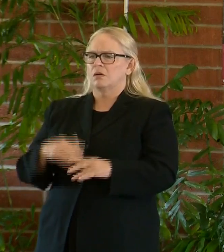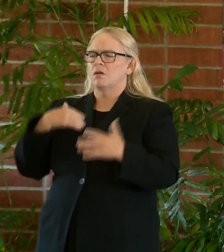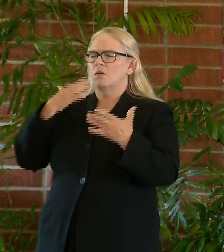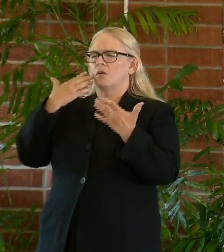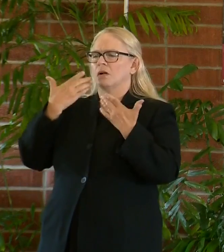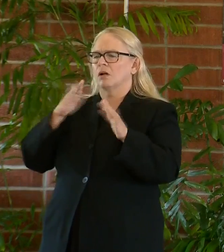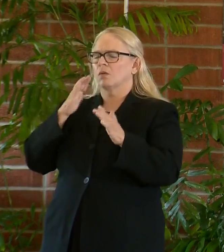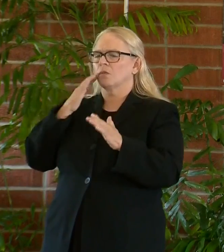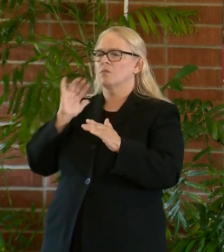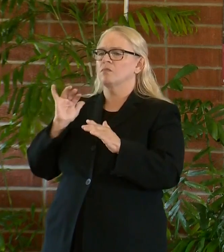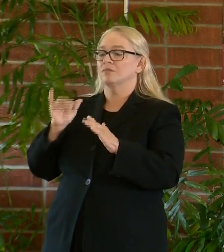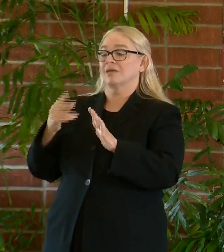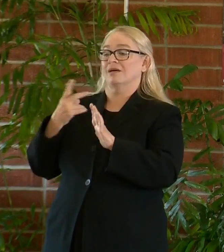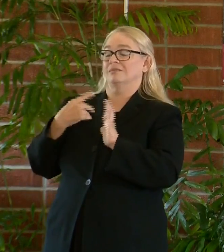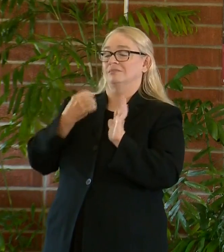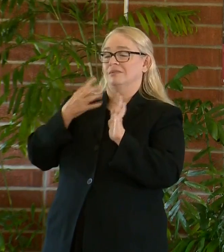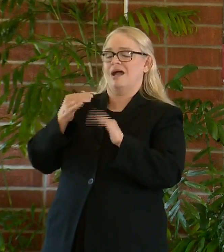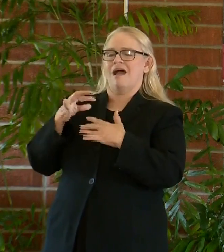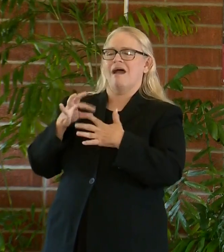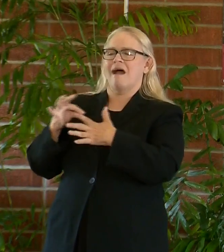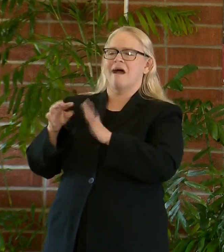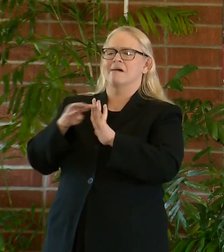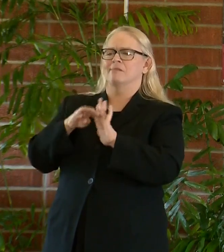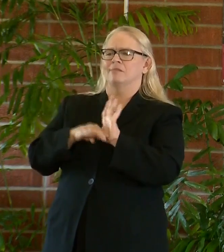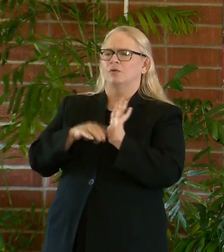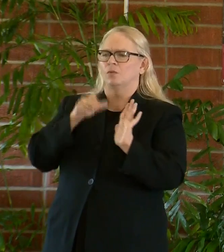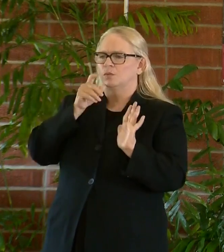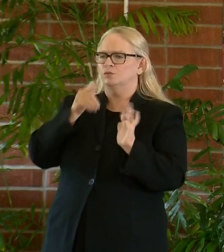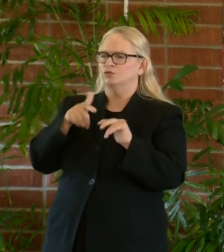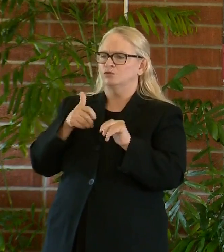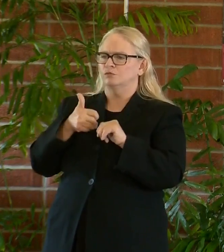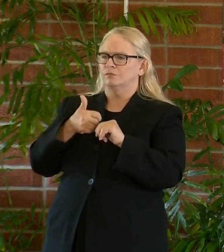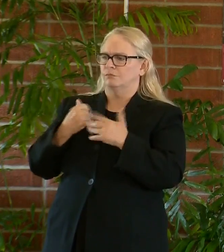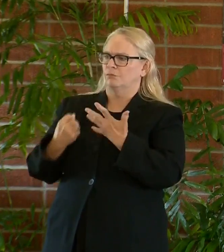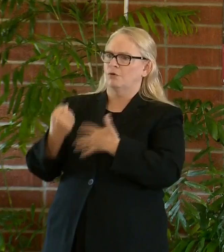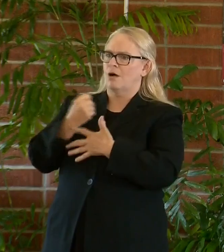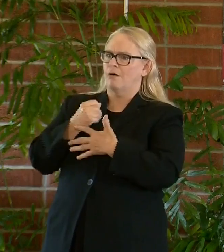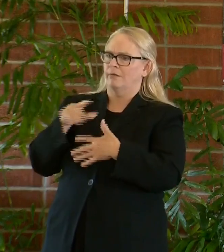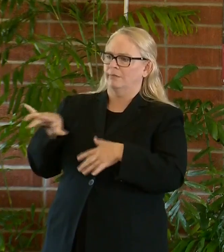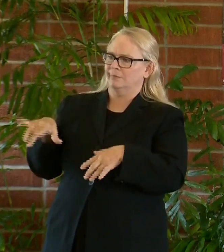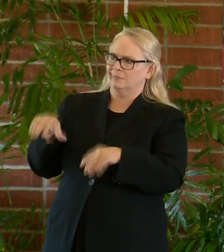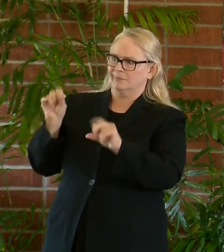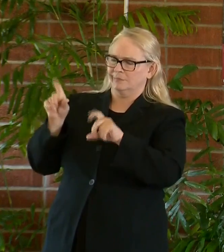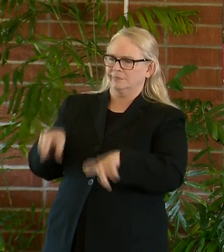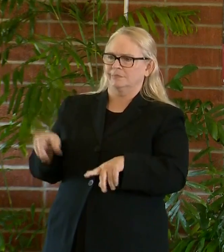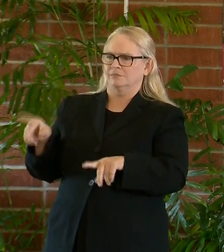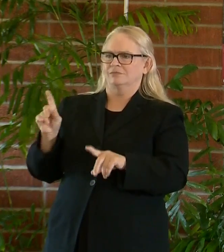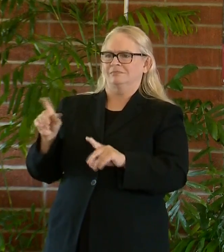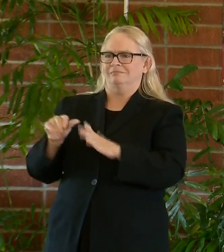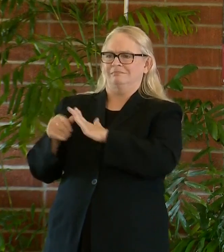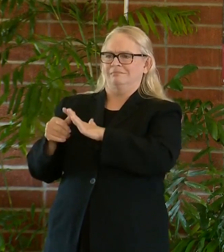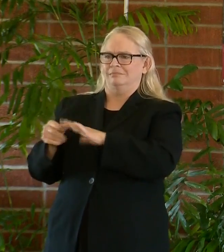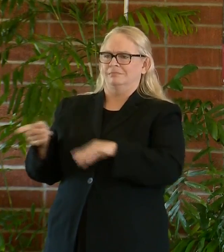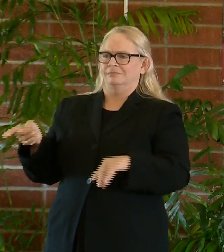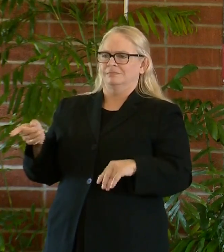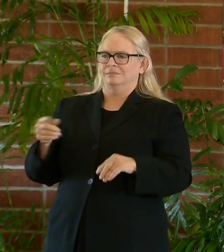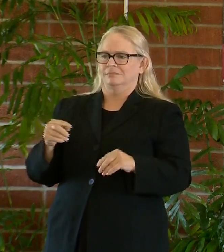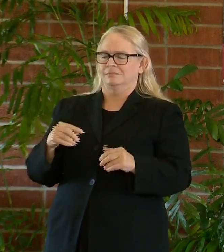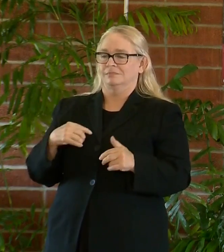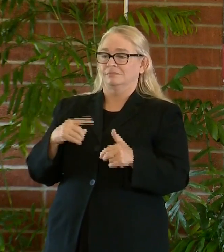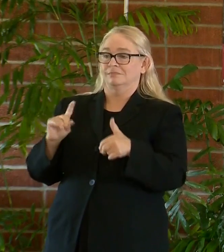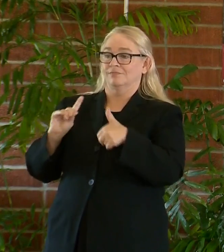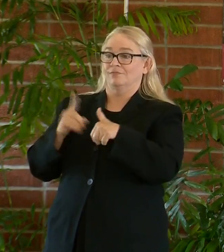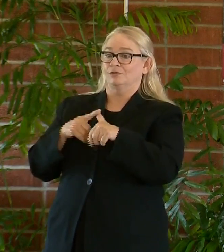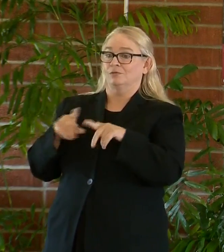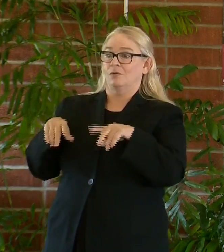guidelines because we found at a time where there was testing constraints across the nation, and we felt that it